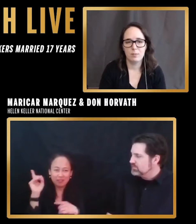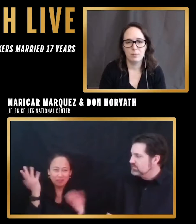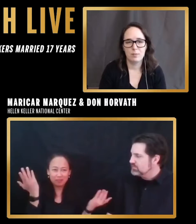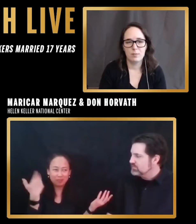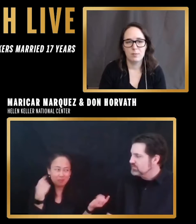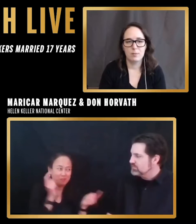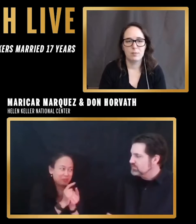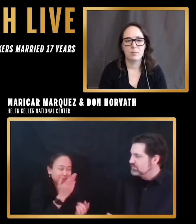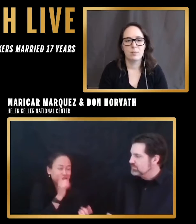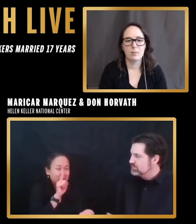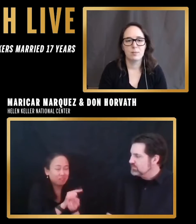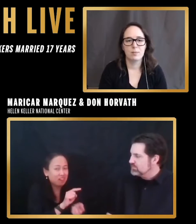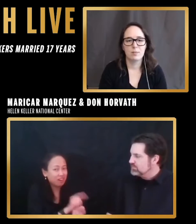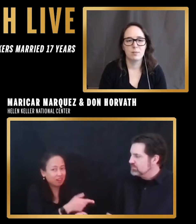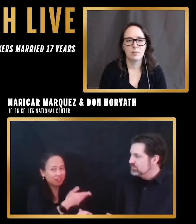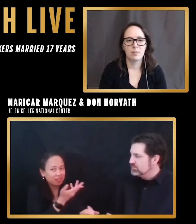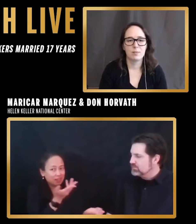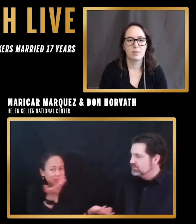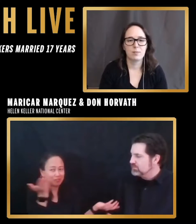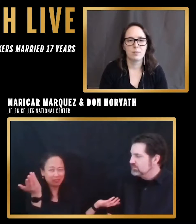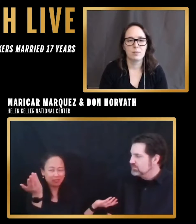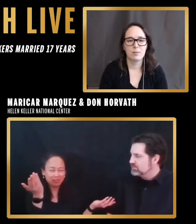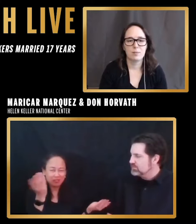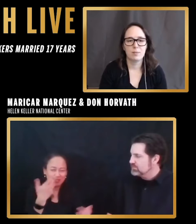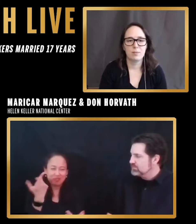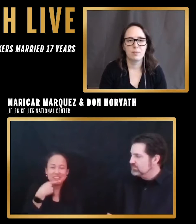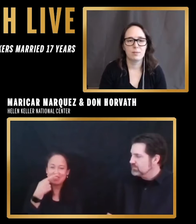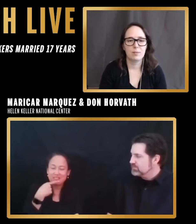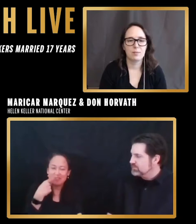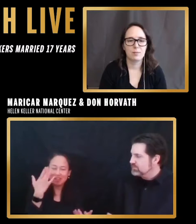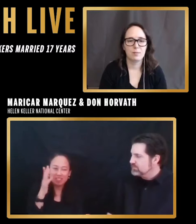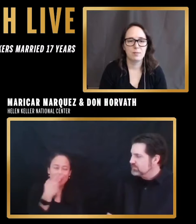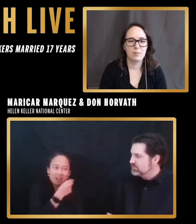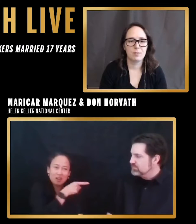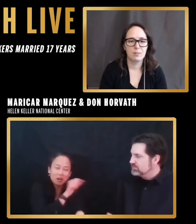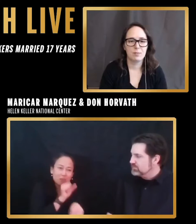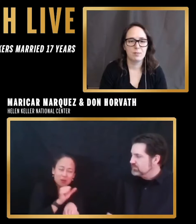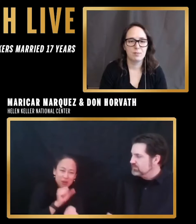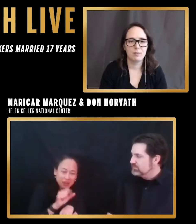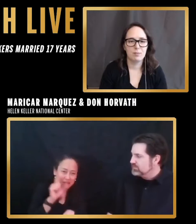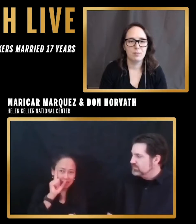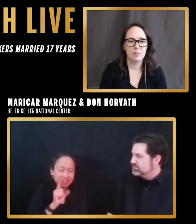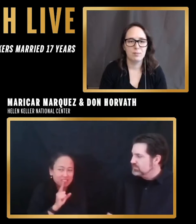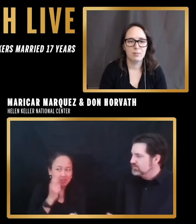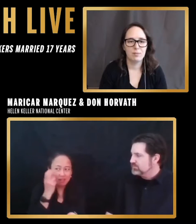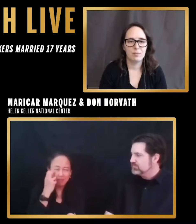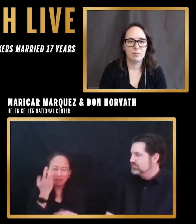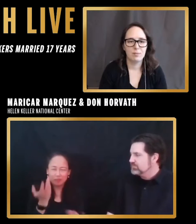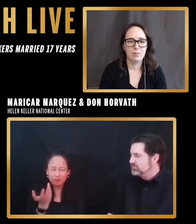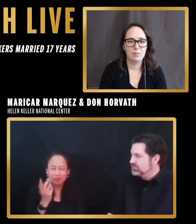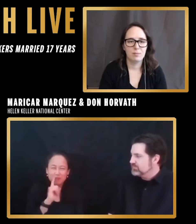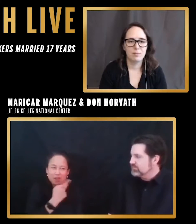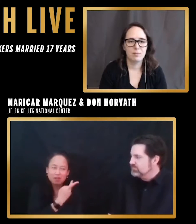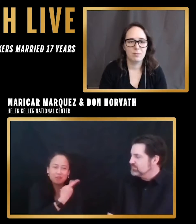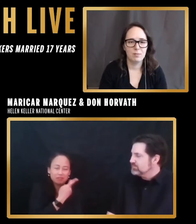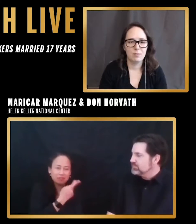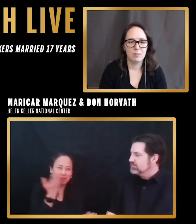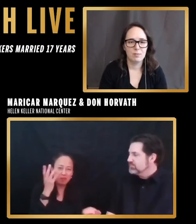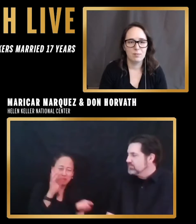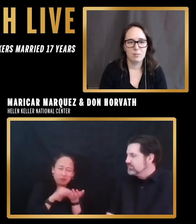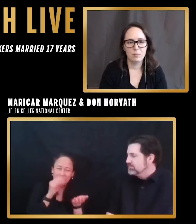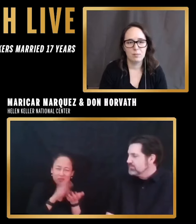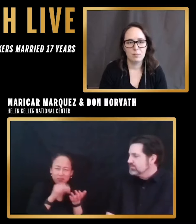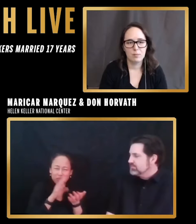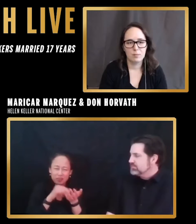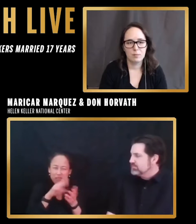hearing. But, it's just what happens. You meet somebody and you just fall in love. Doesn't matter, if you